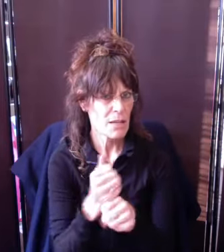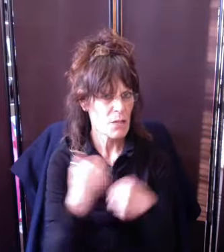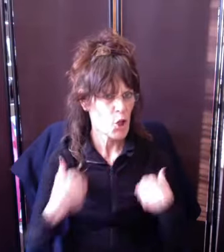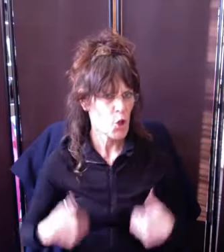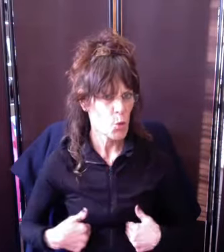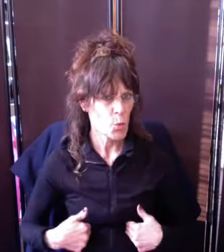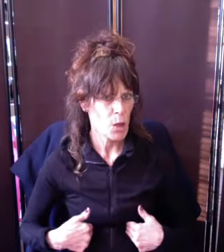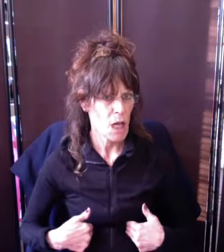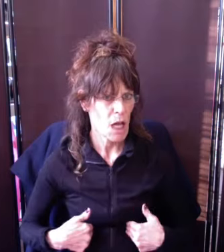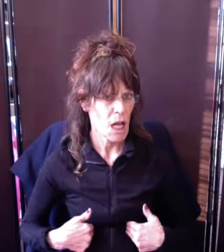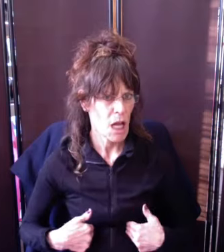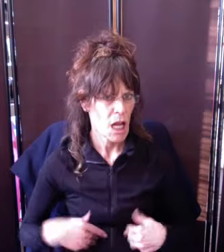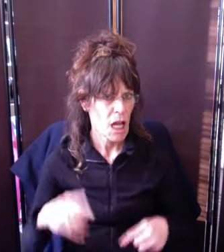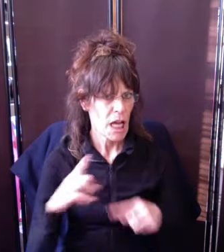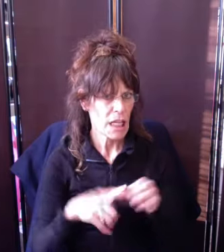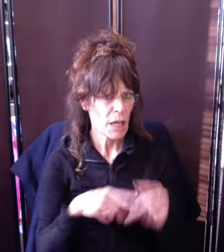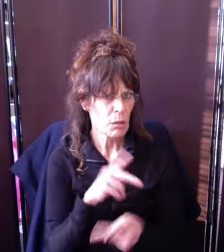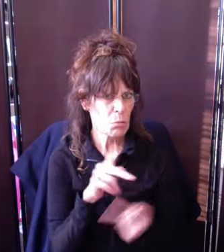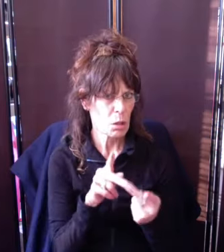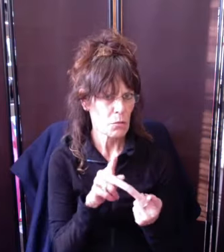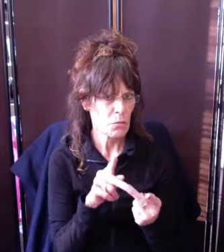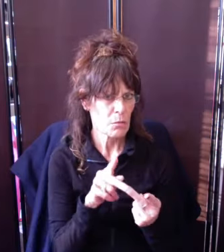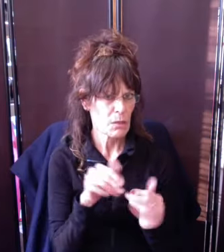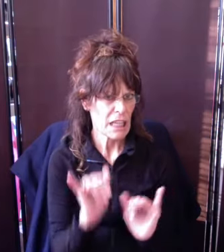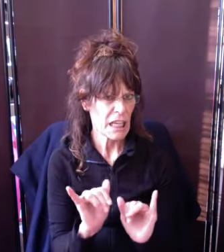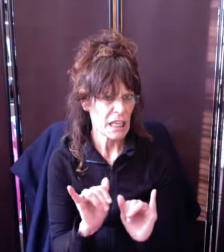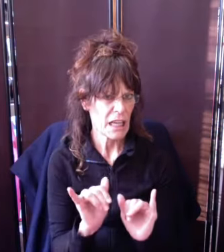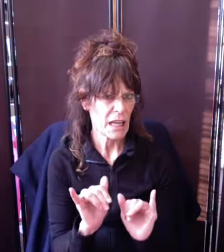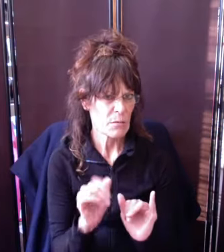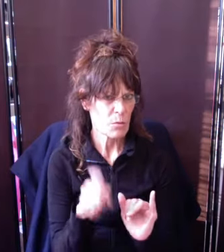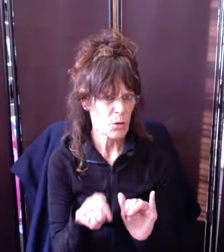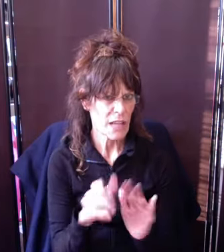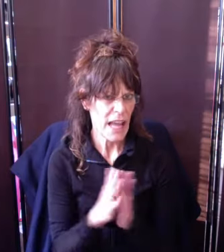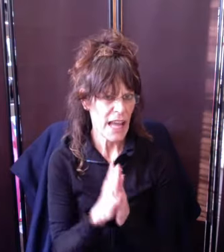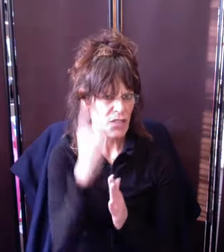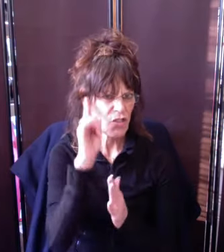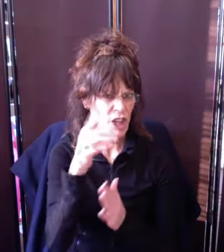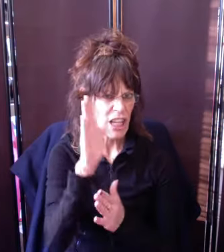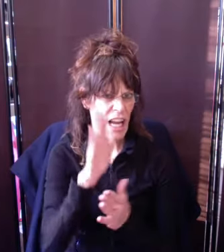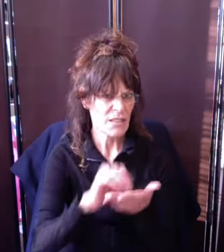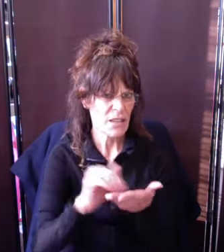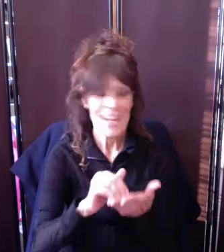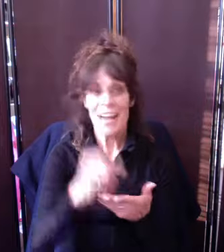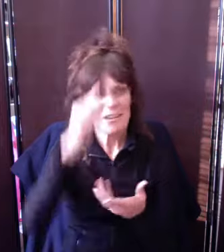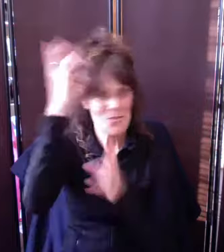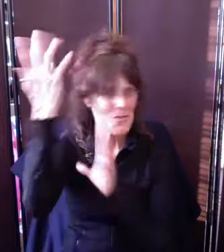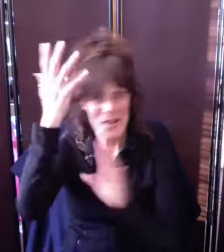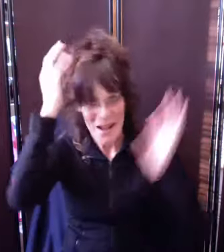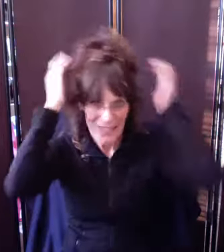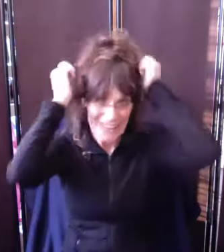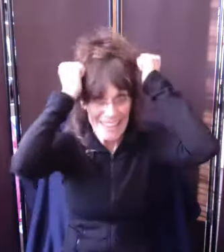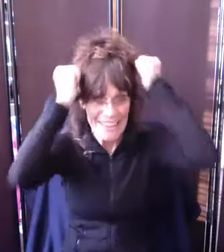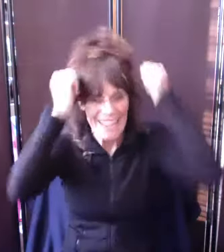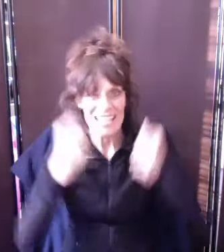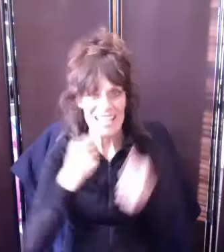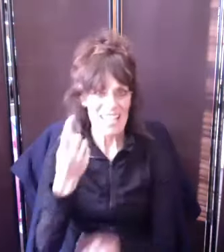I can't be perfect, and yet I'm supposed to ask for God's forgiveness. This really screwed me up for a little while. I got to tell you, it really did. I'm like, I don't get it, because